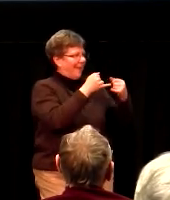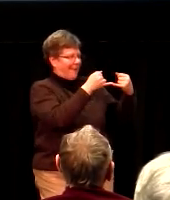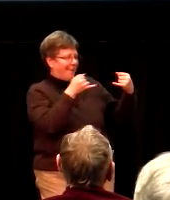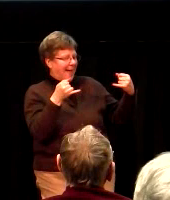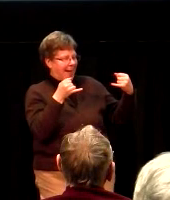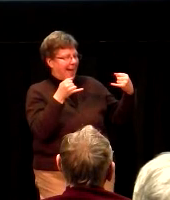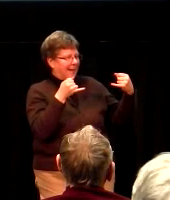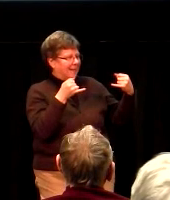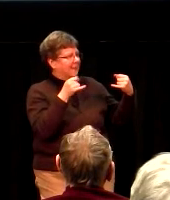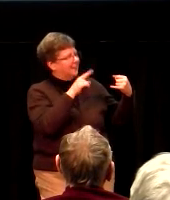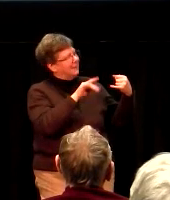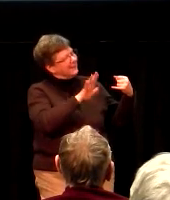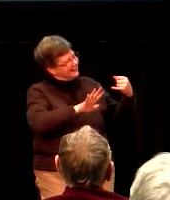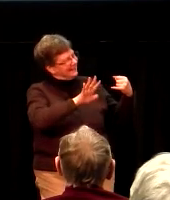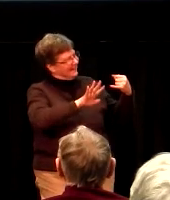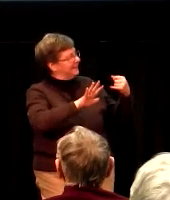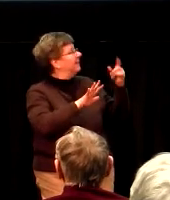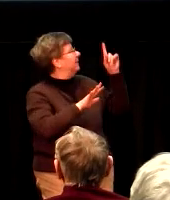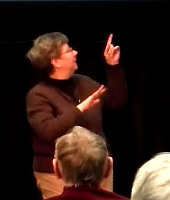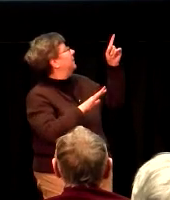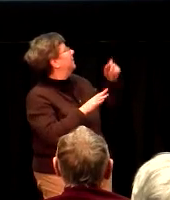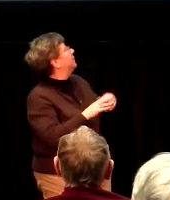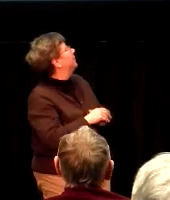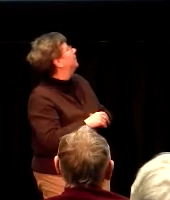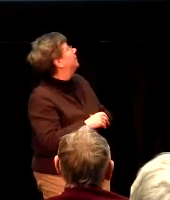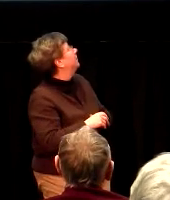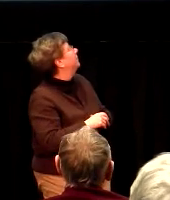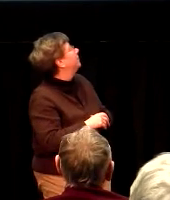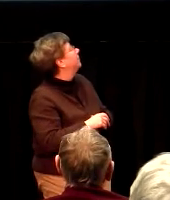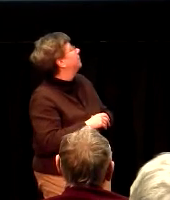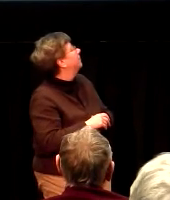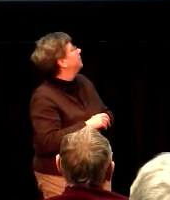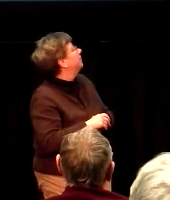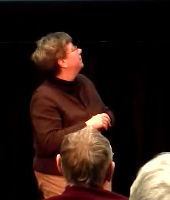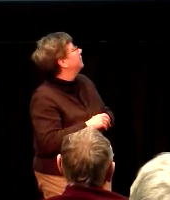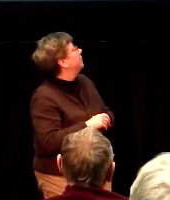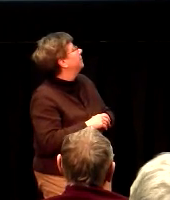But it's somewhere right around the mesopause.